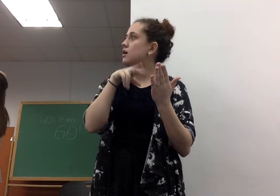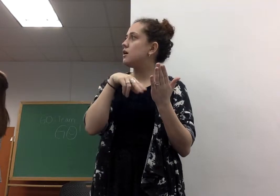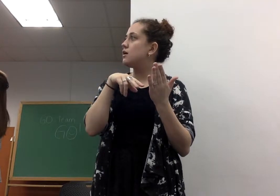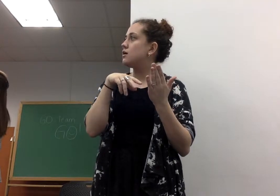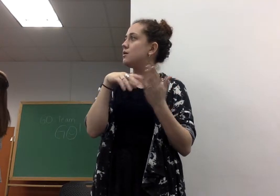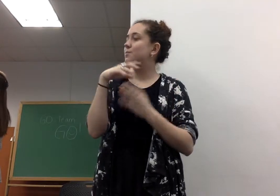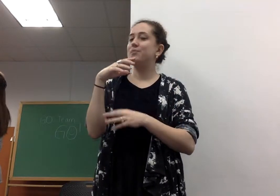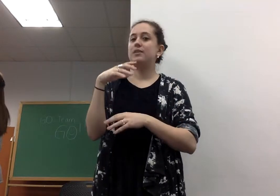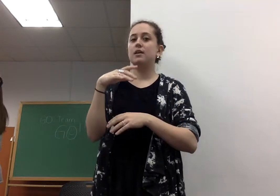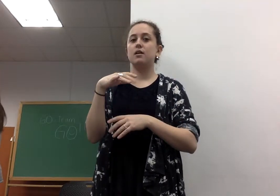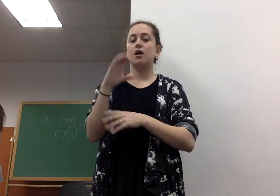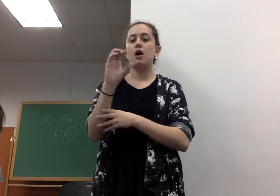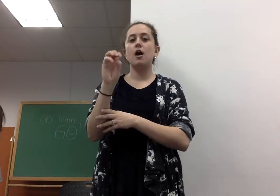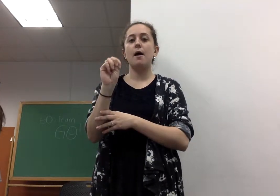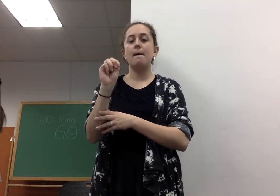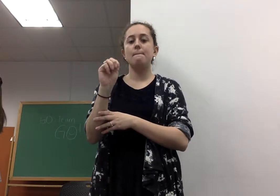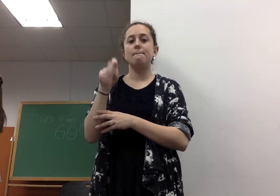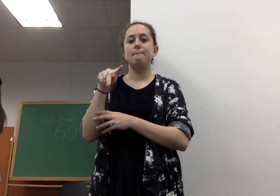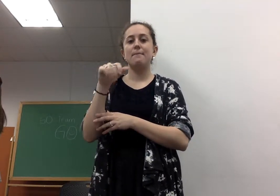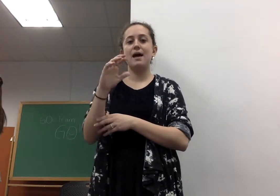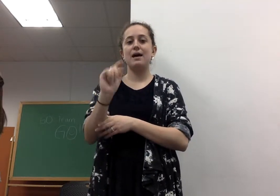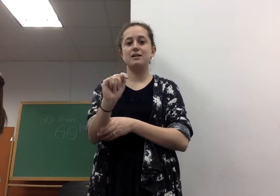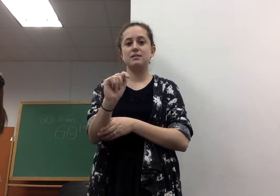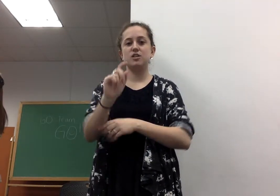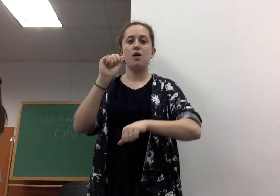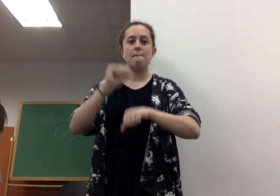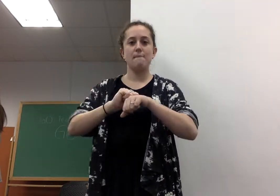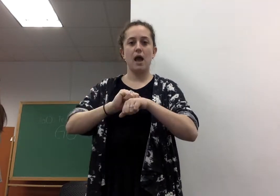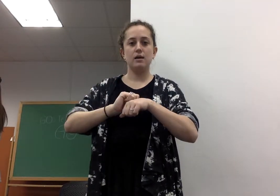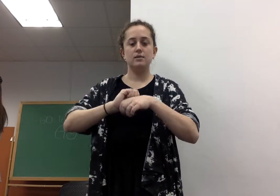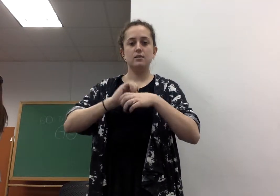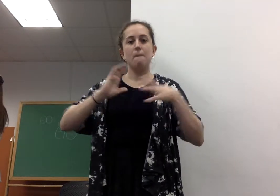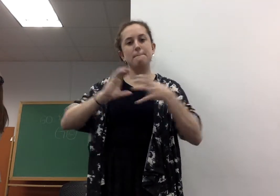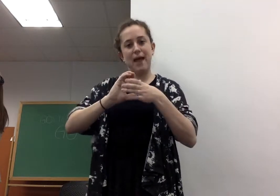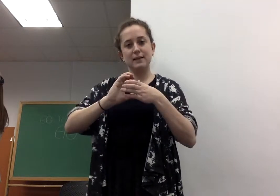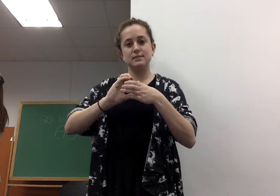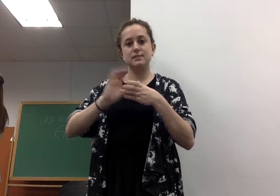compact bone. Compact bone. Take a guess. What do you think is going to be found in a compact bone? You've already